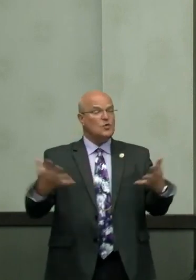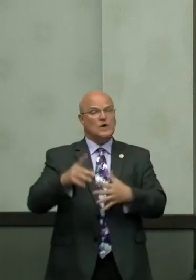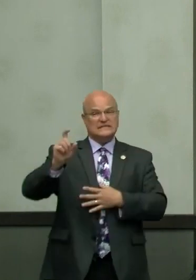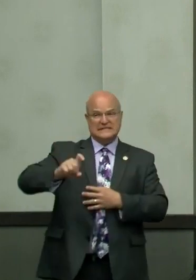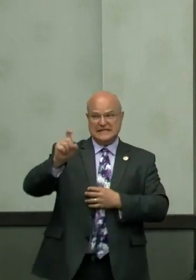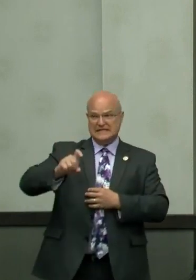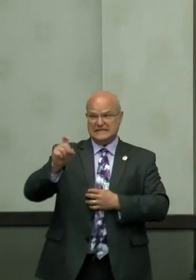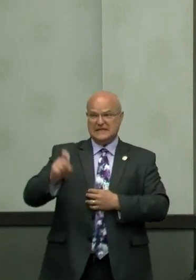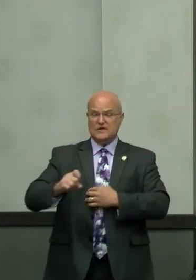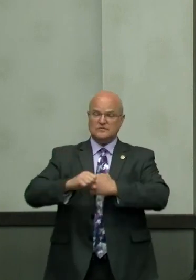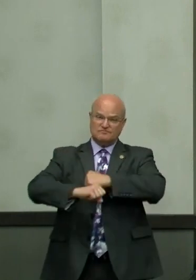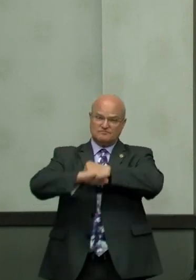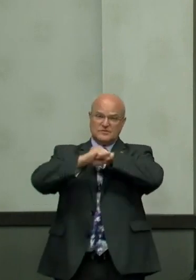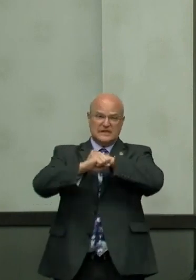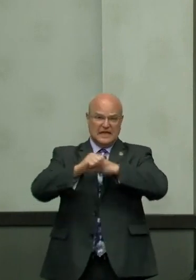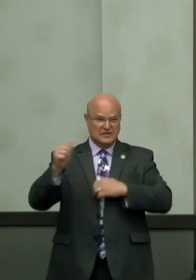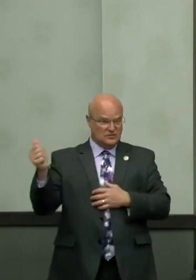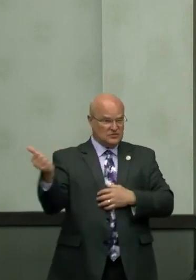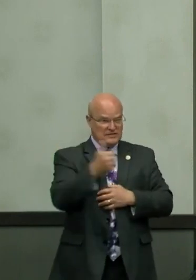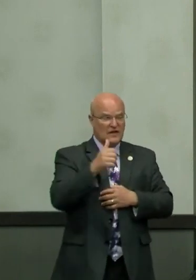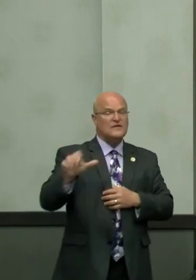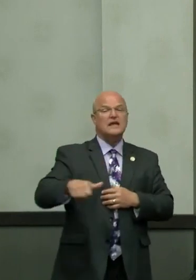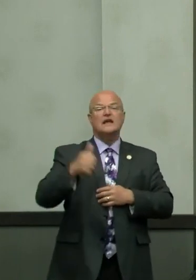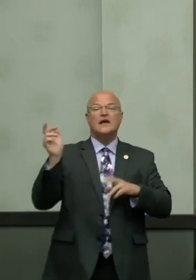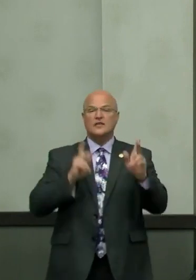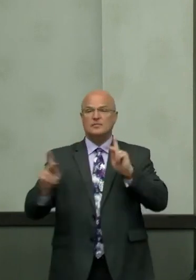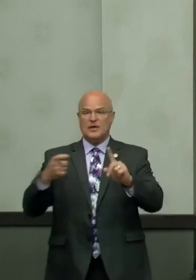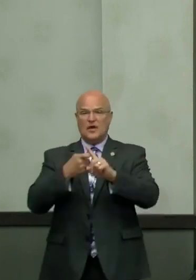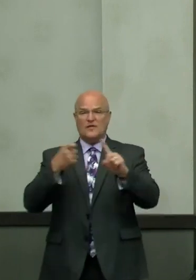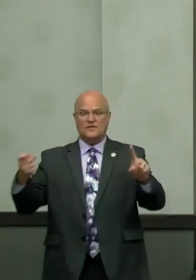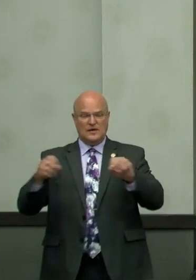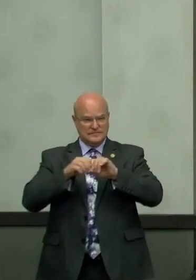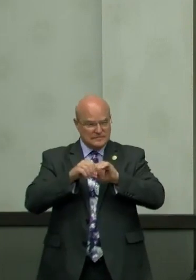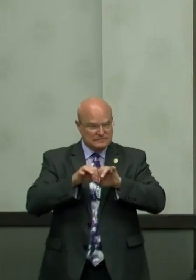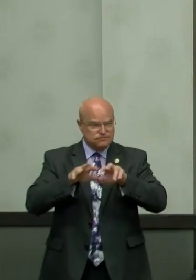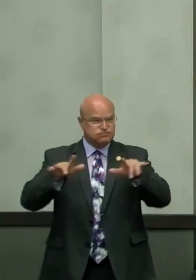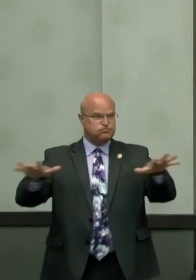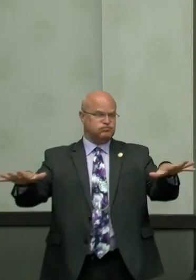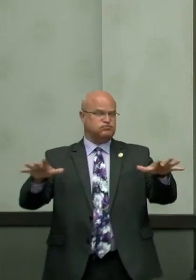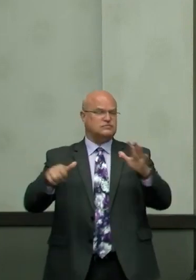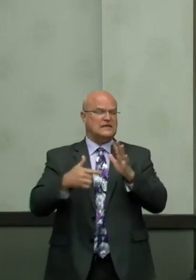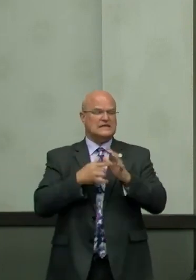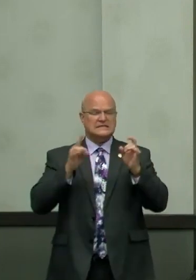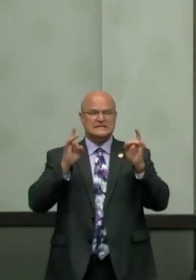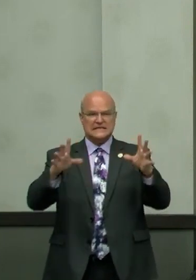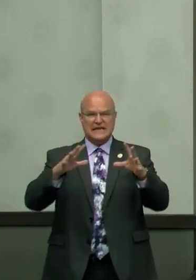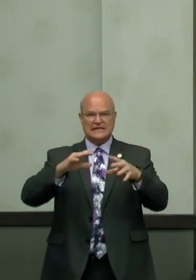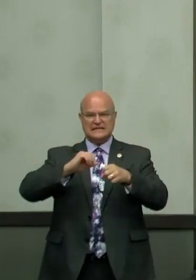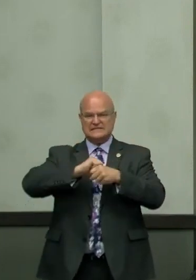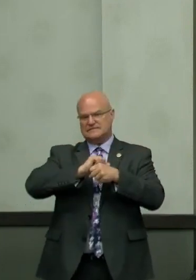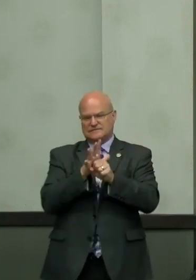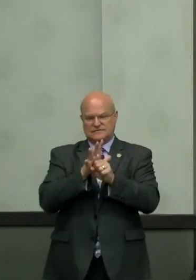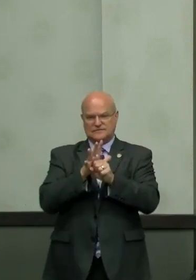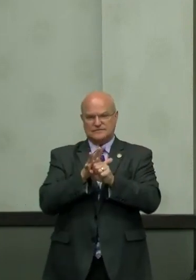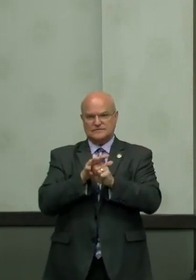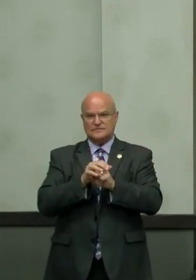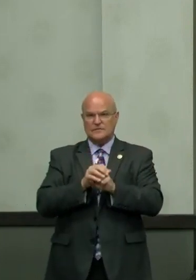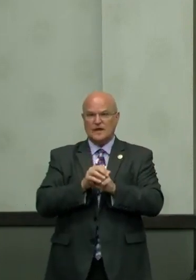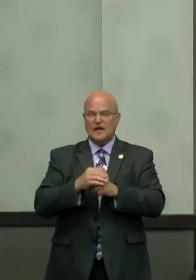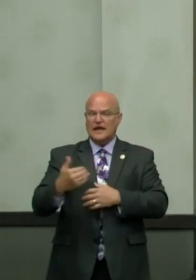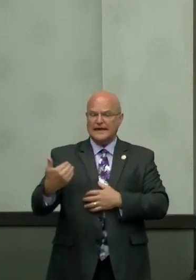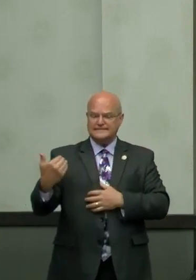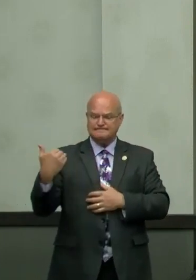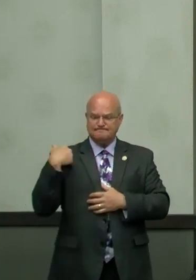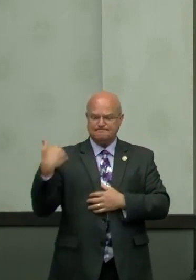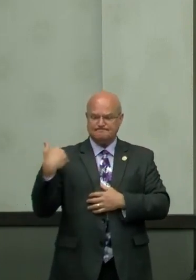is necessary to protect yourself and others from the spread of this deadly virus. And we have to remind ourselves,